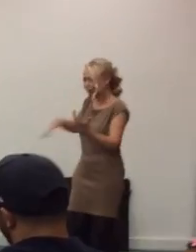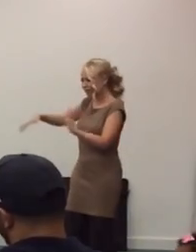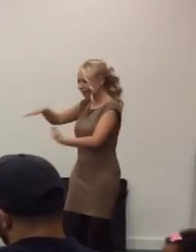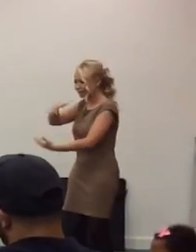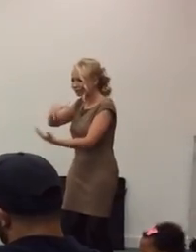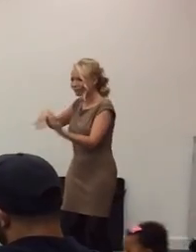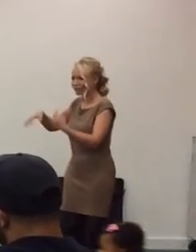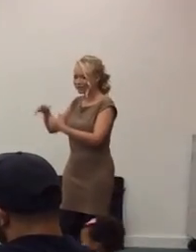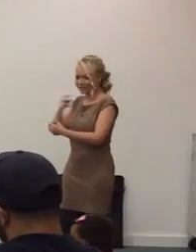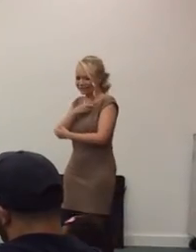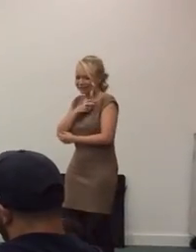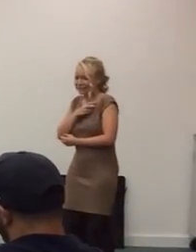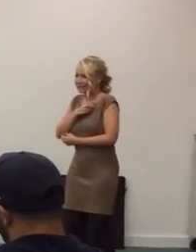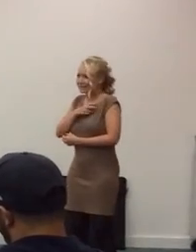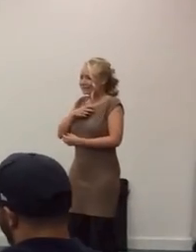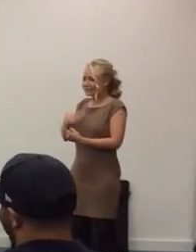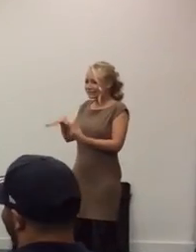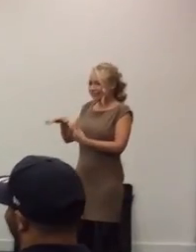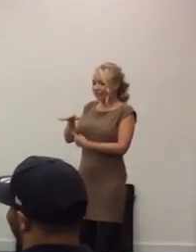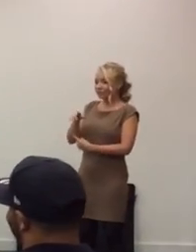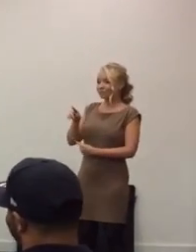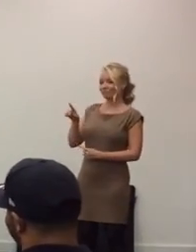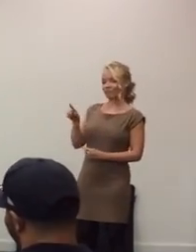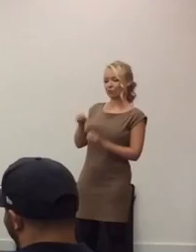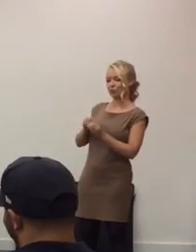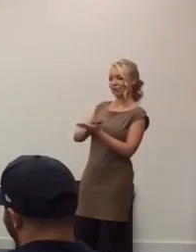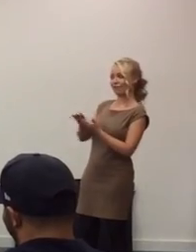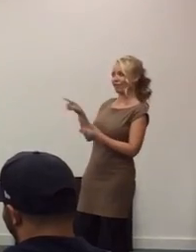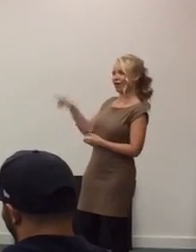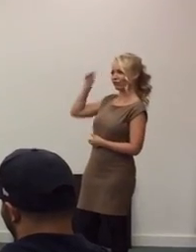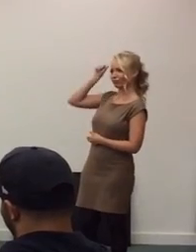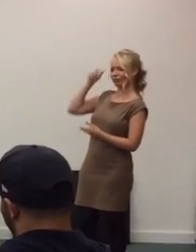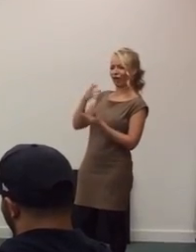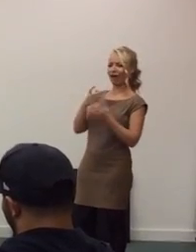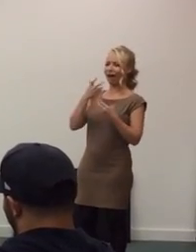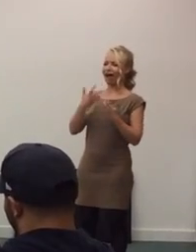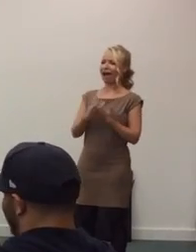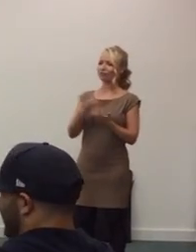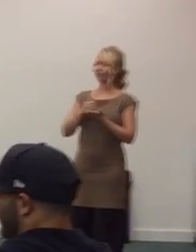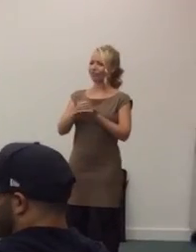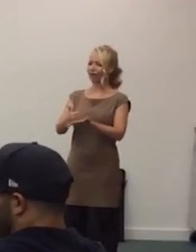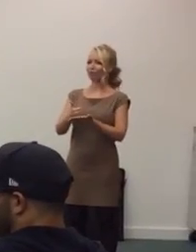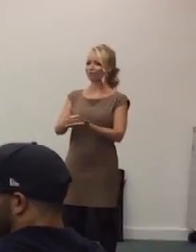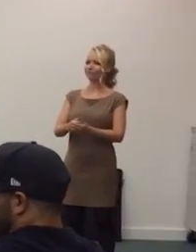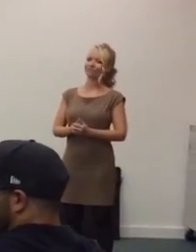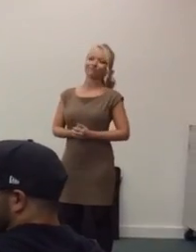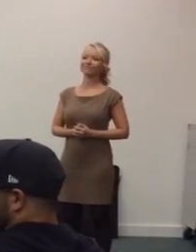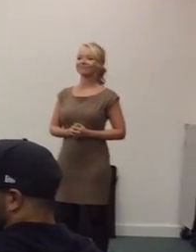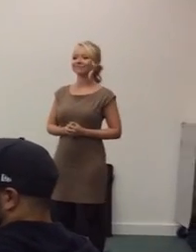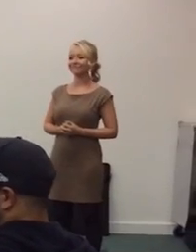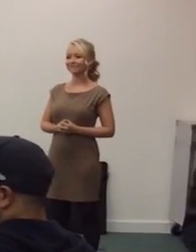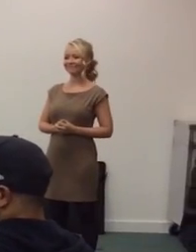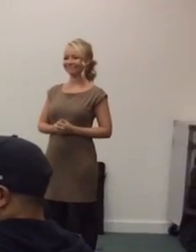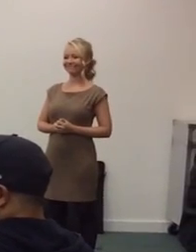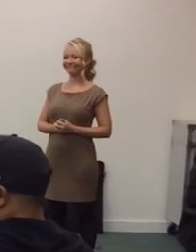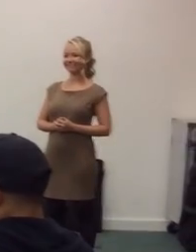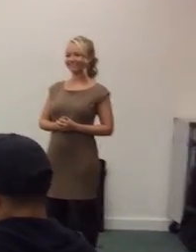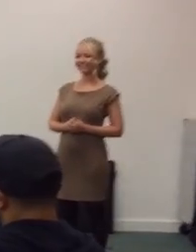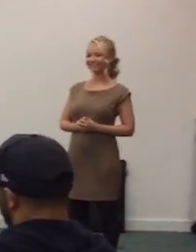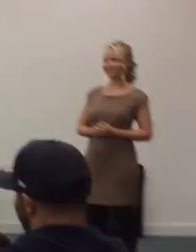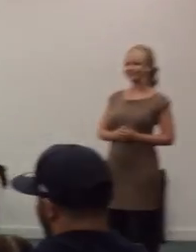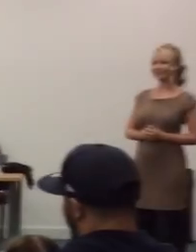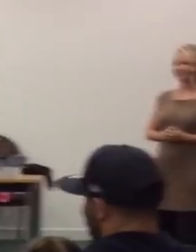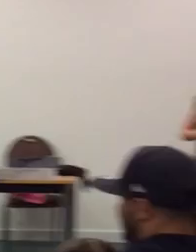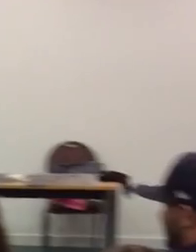but Brunhilfer knew what he had to do. I need a volunteer, sir. Yes, that's it. Lucky number